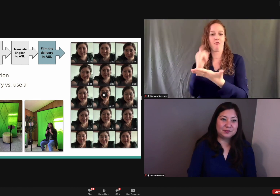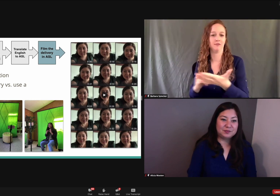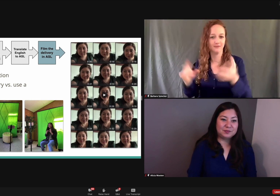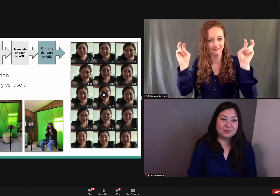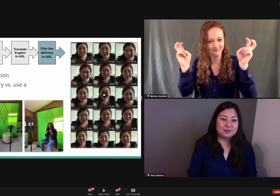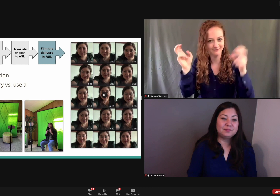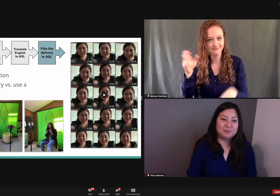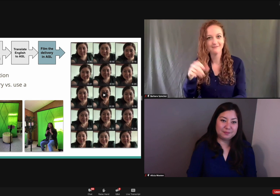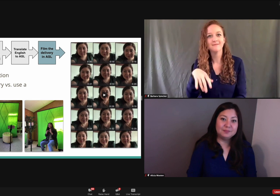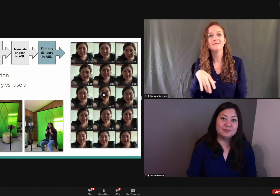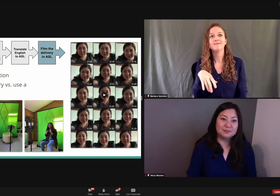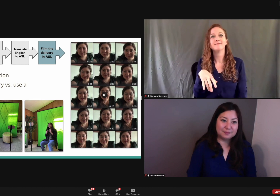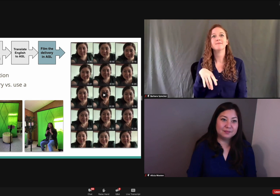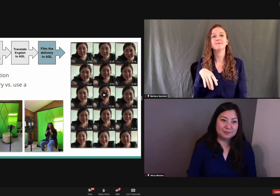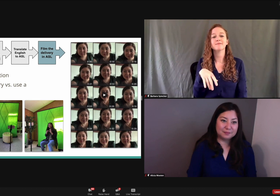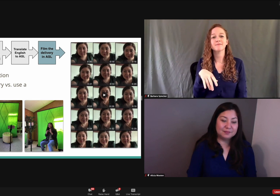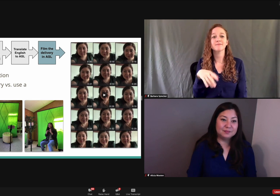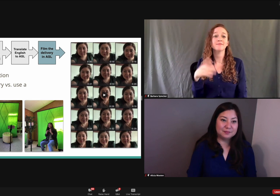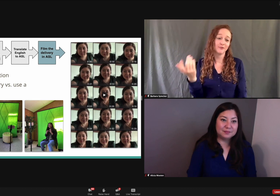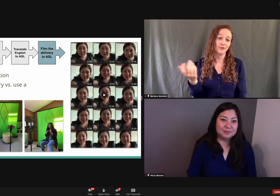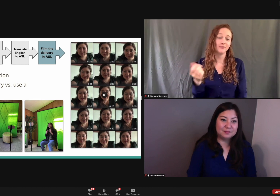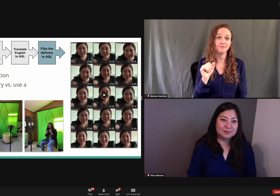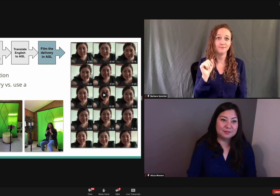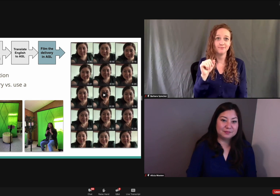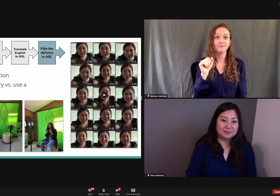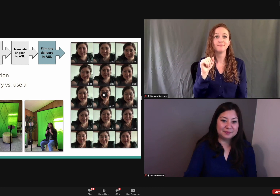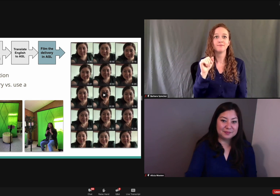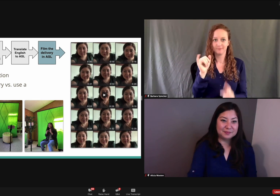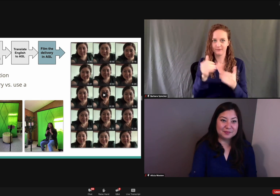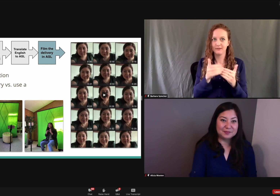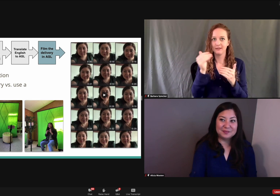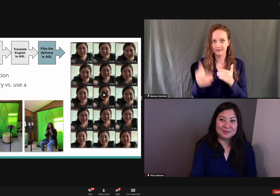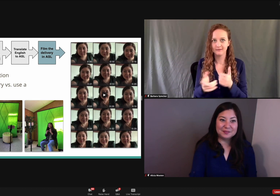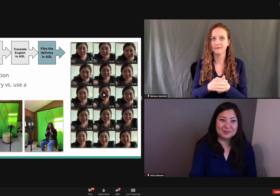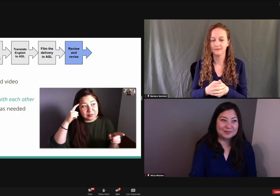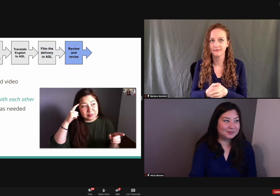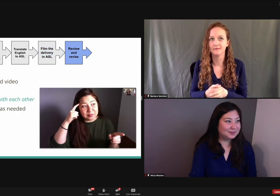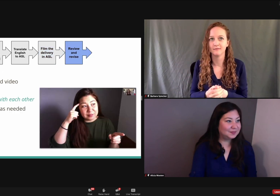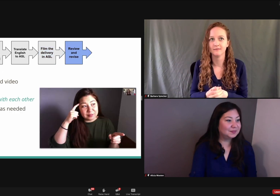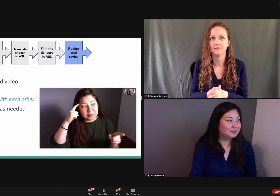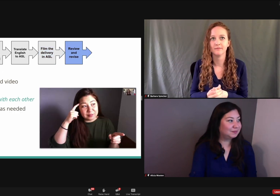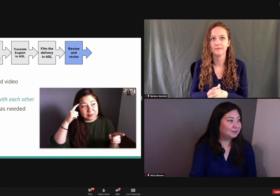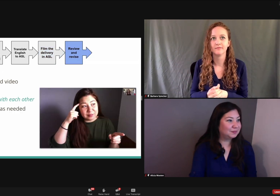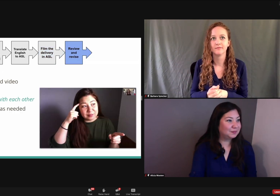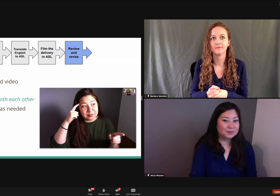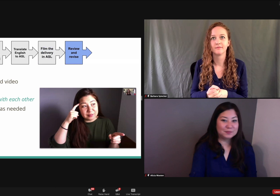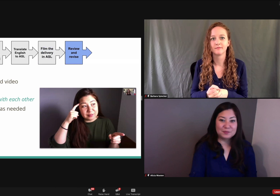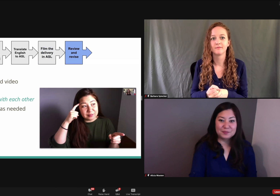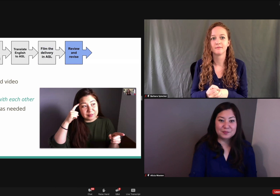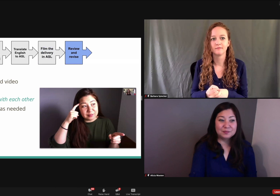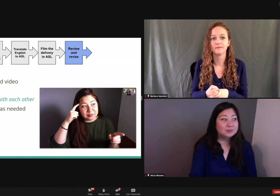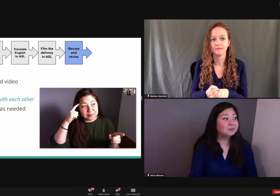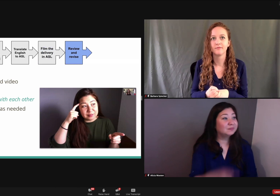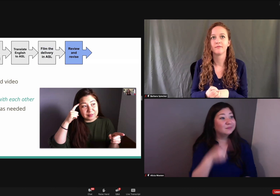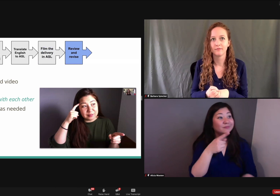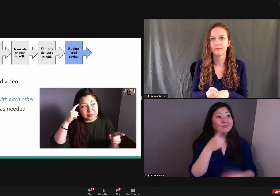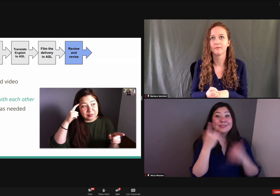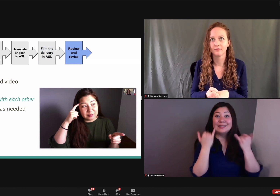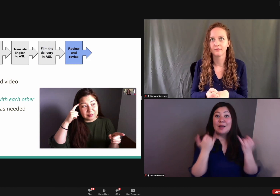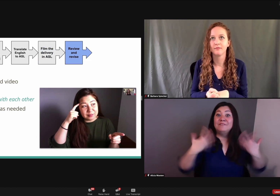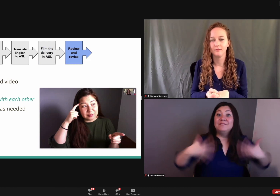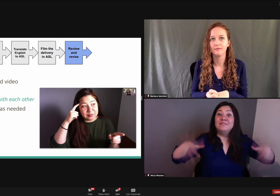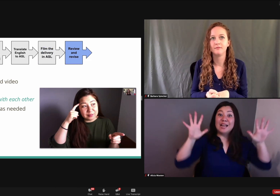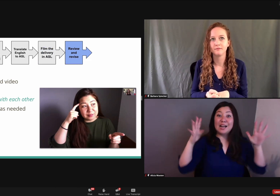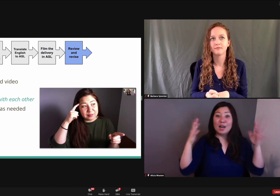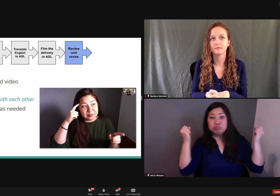approach that works for me is to read the script until I understood it completely and then portray it and